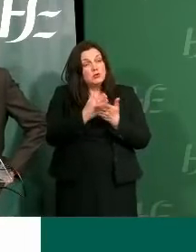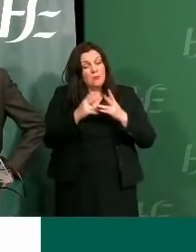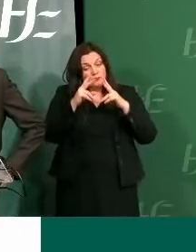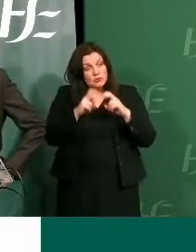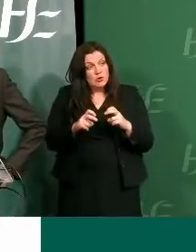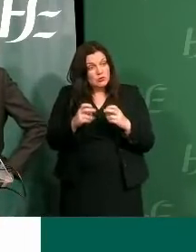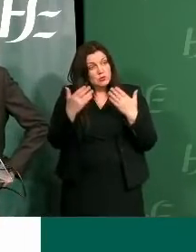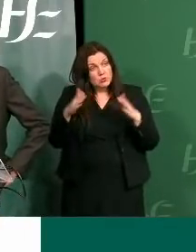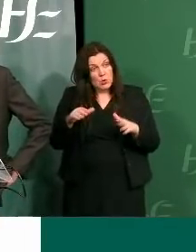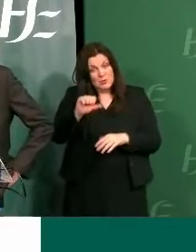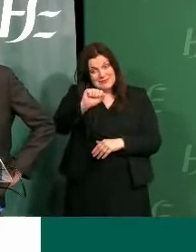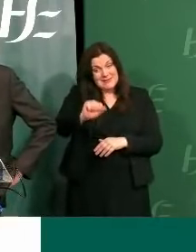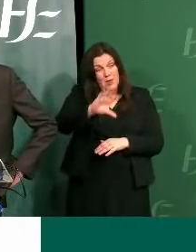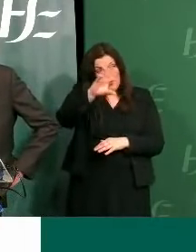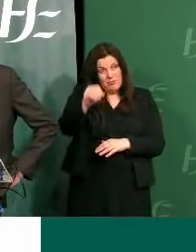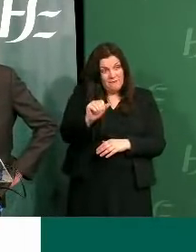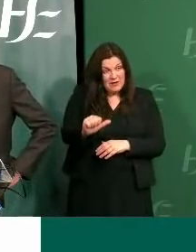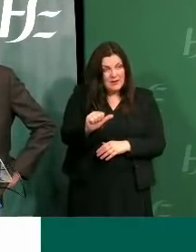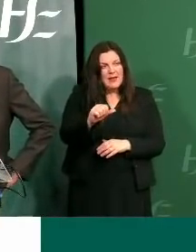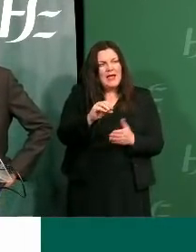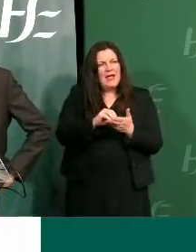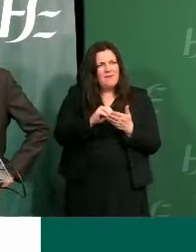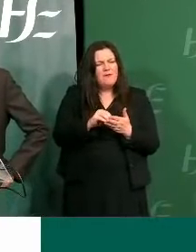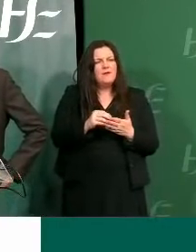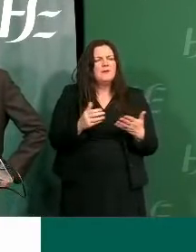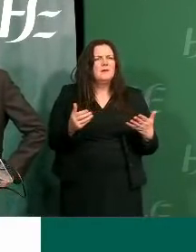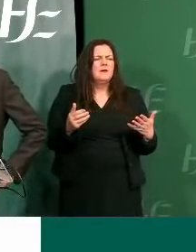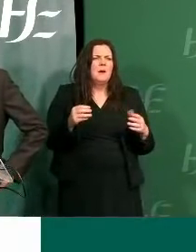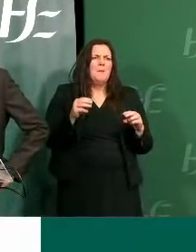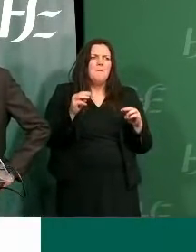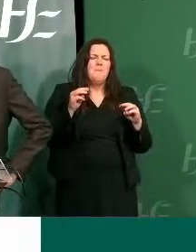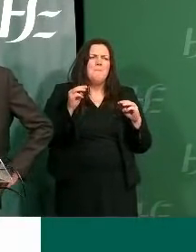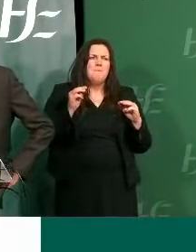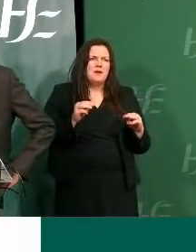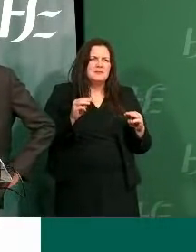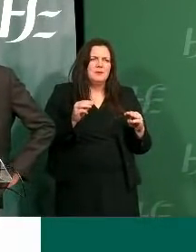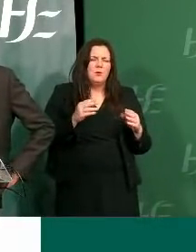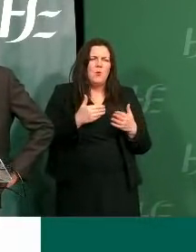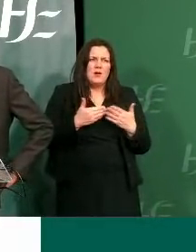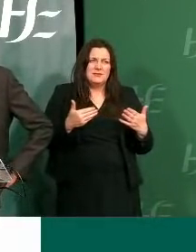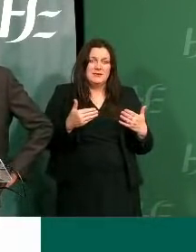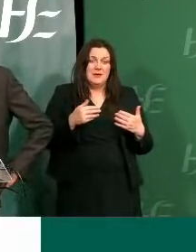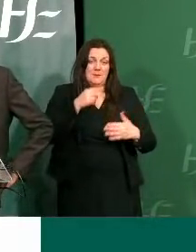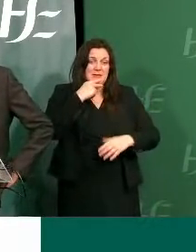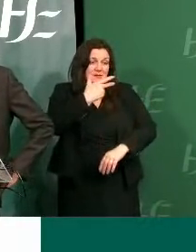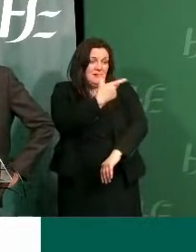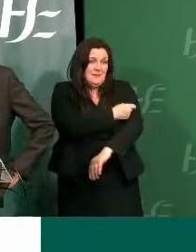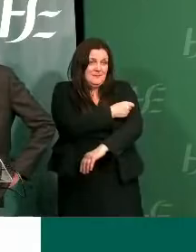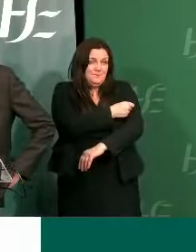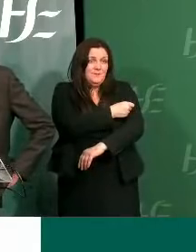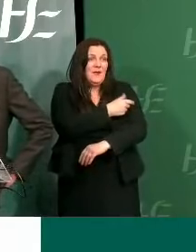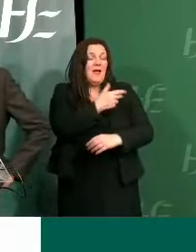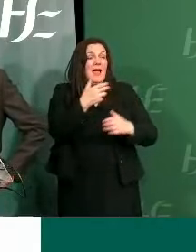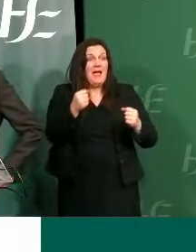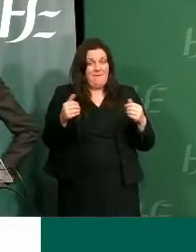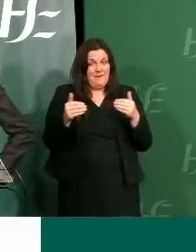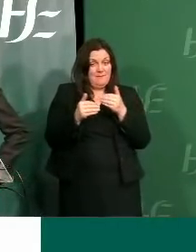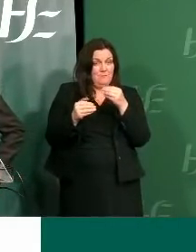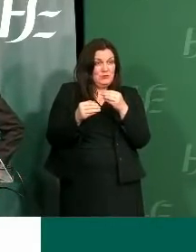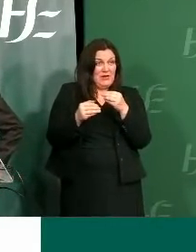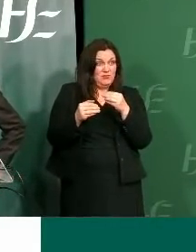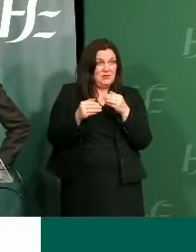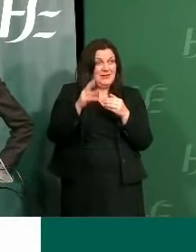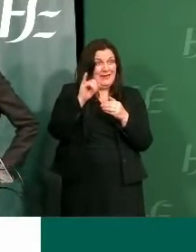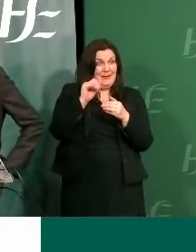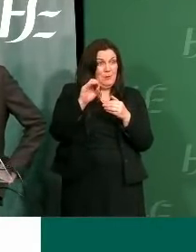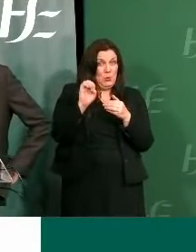it has some potential to escape immunity induced by the Pfizer vaccine with this drop in antibody levels. And it's been quoted,